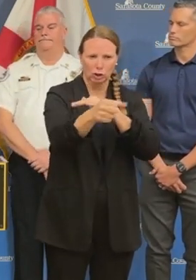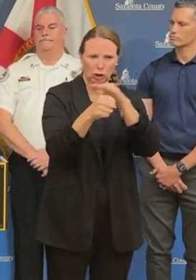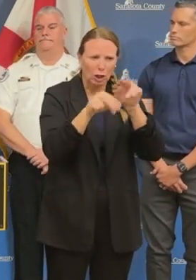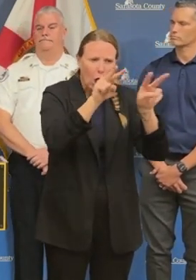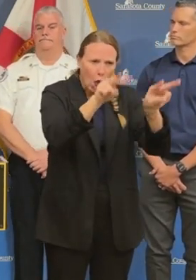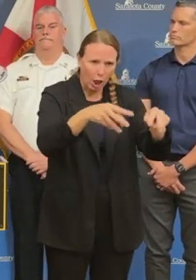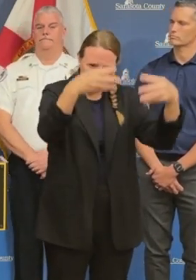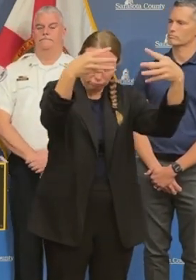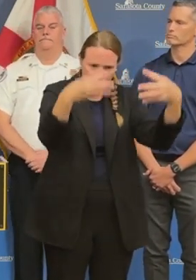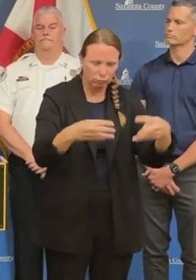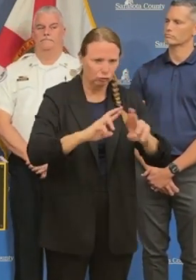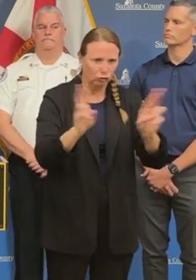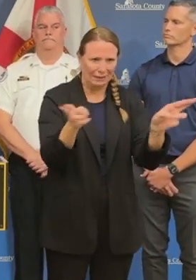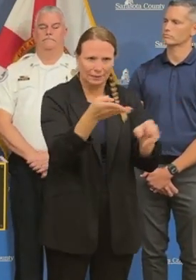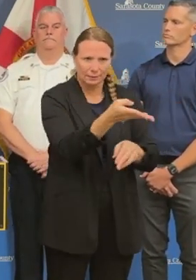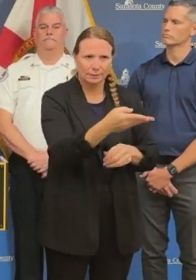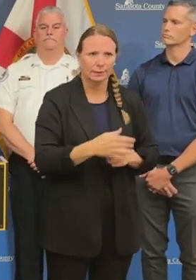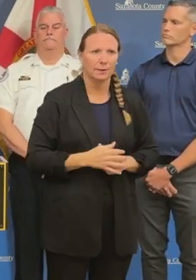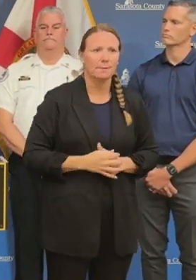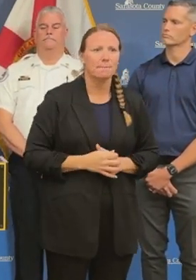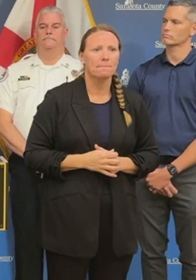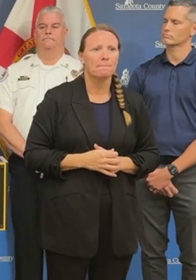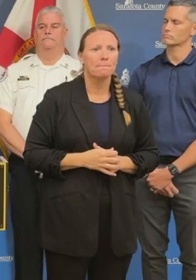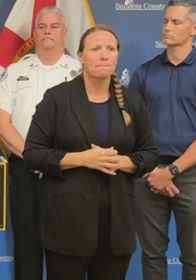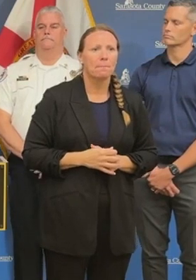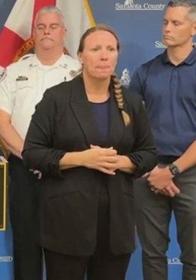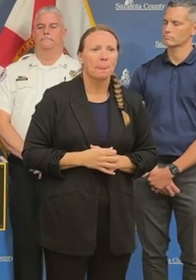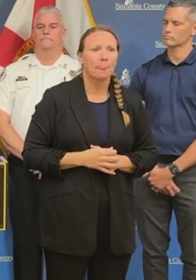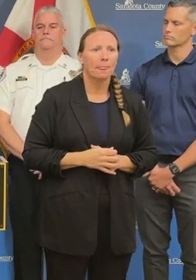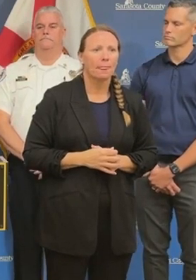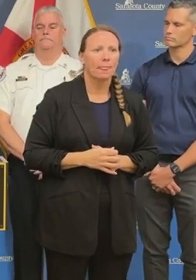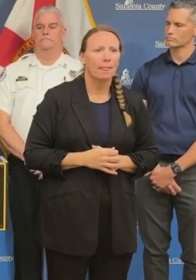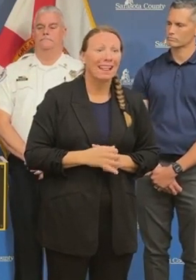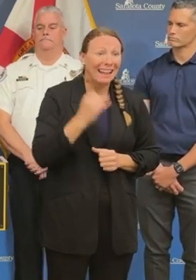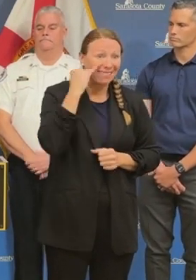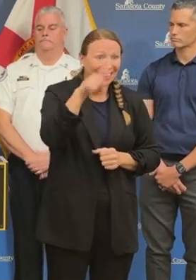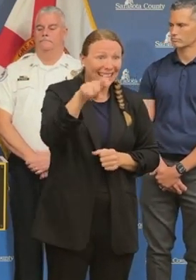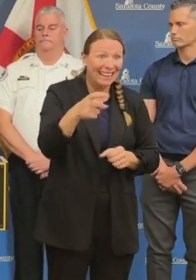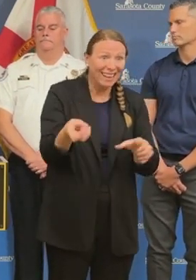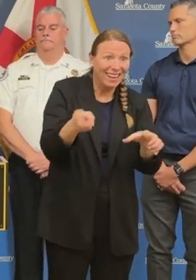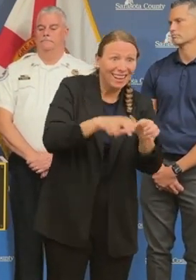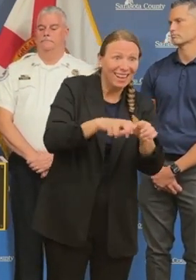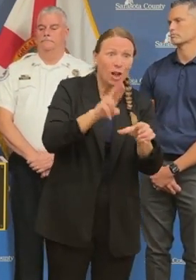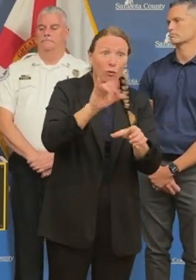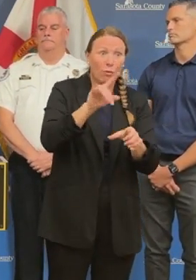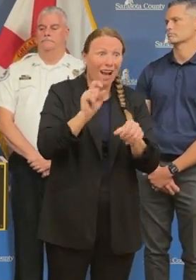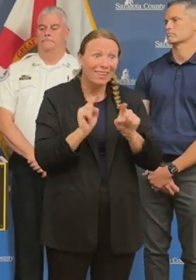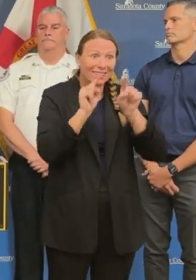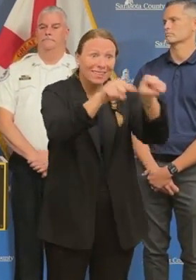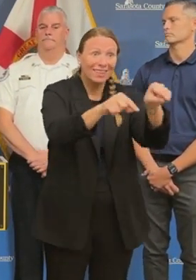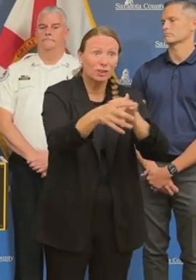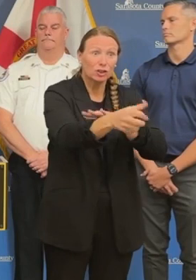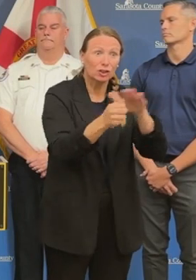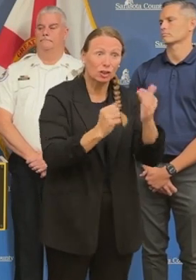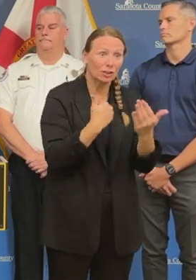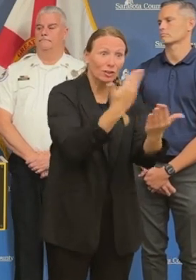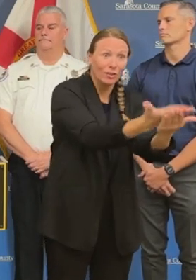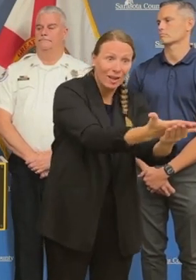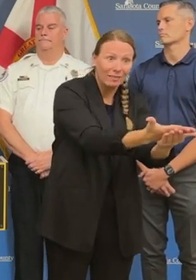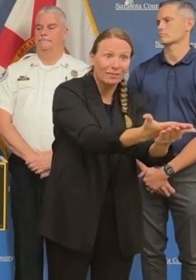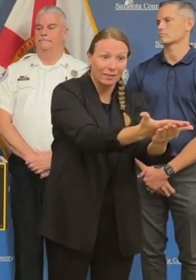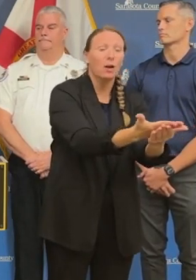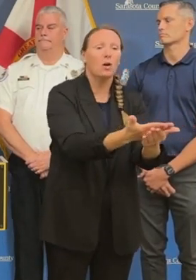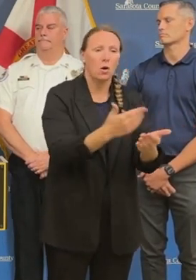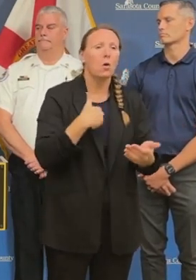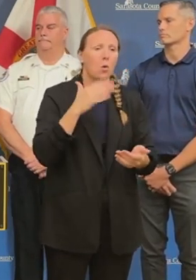If you need a ride to an evacuation center, we will be activating our transportation rally points, and you can find those on our website. And if you